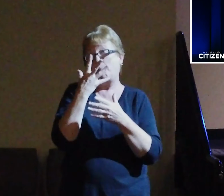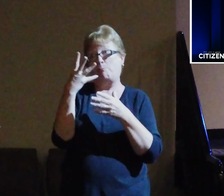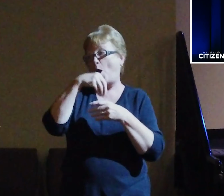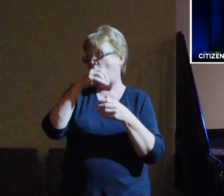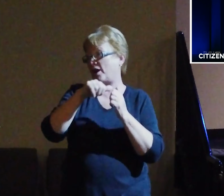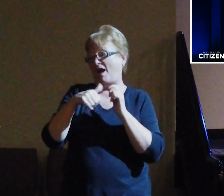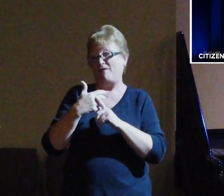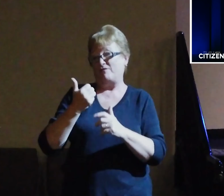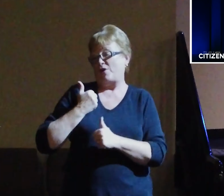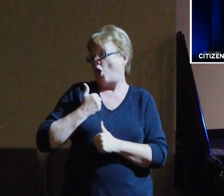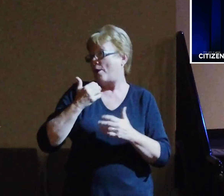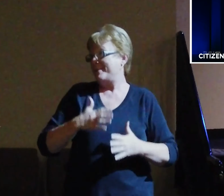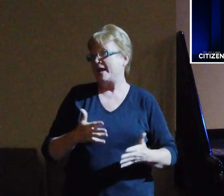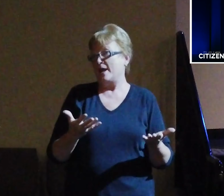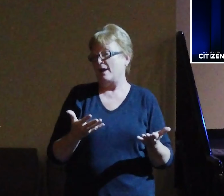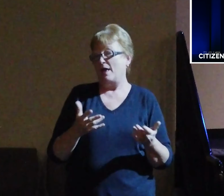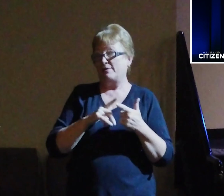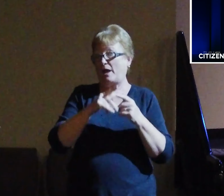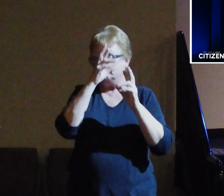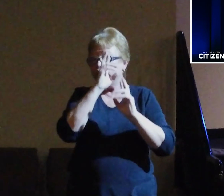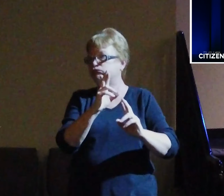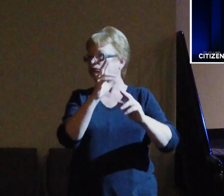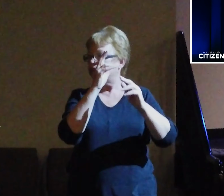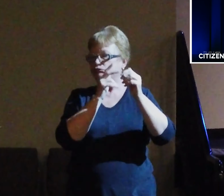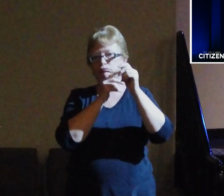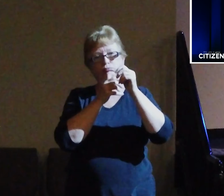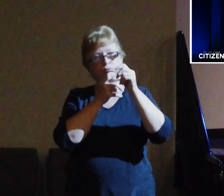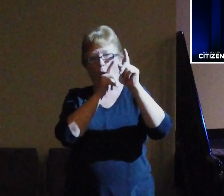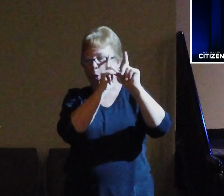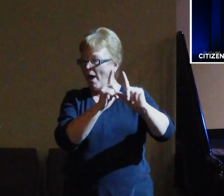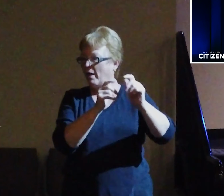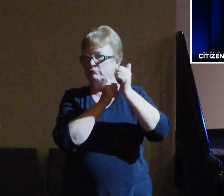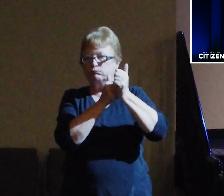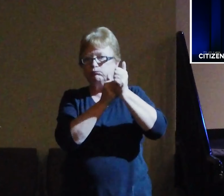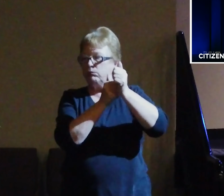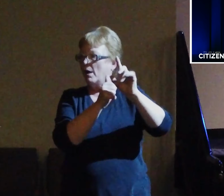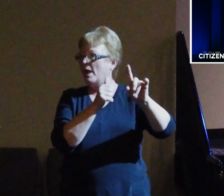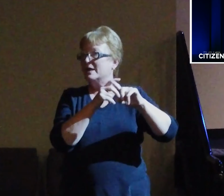had declared their allegiance. Some, no doubt, had earned their citizenship.